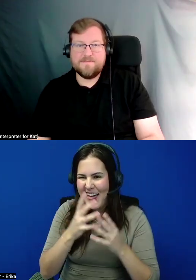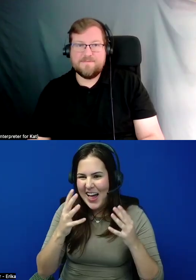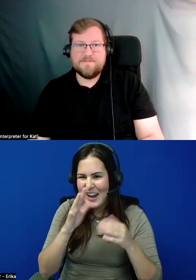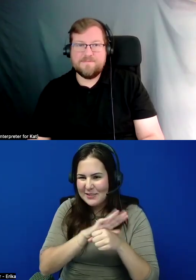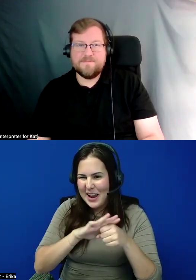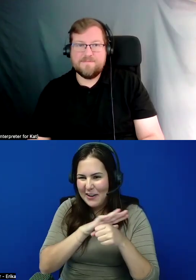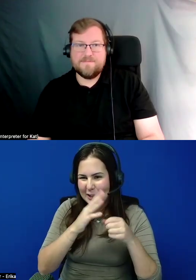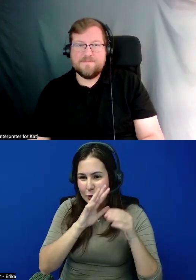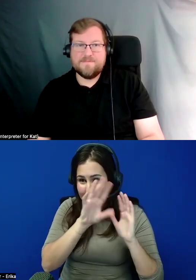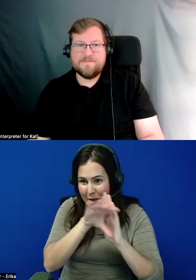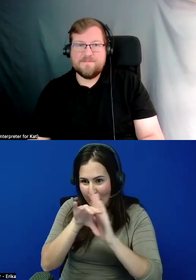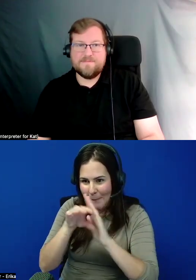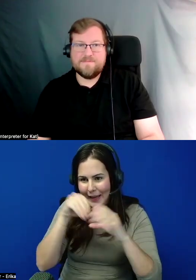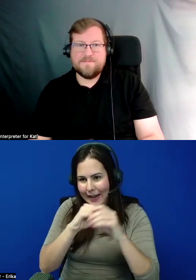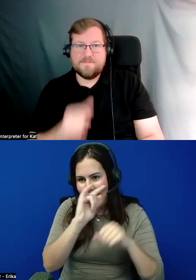airplane movie.